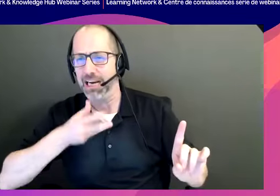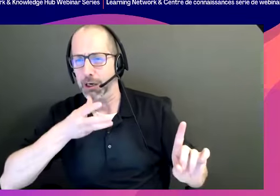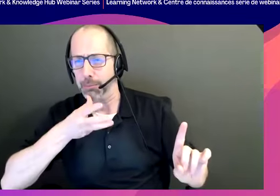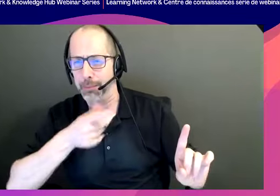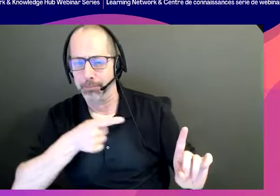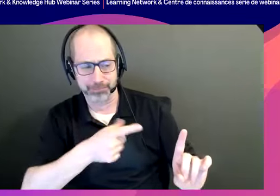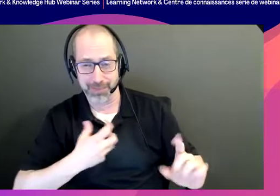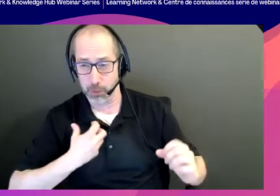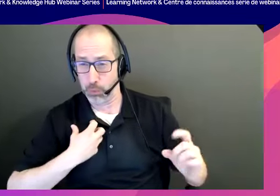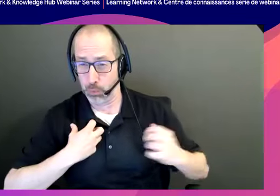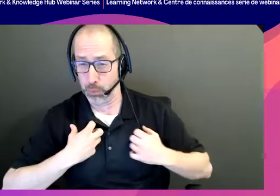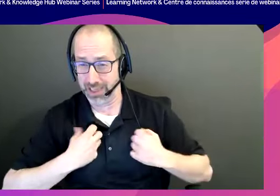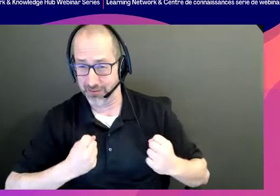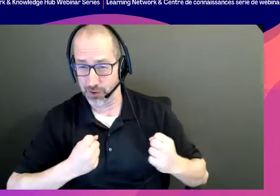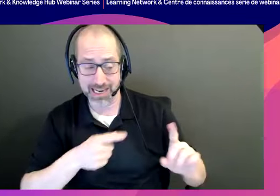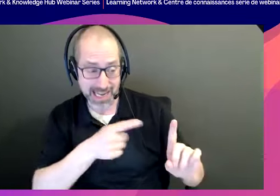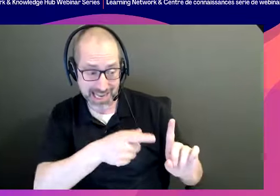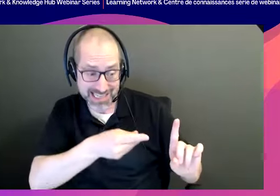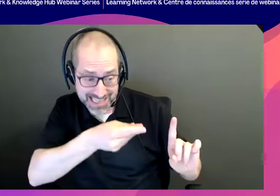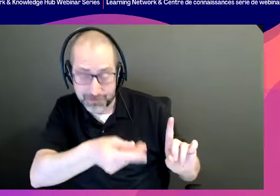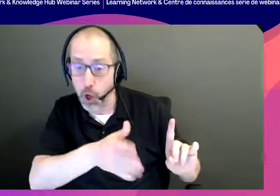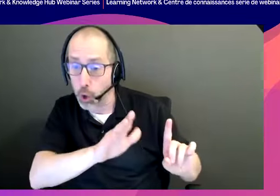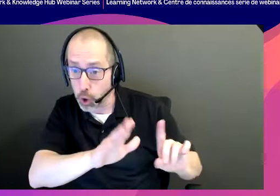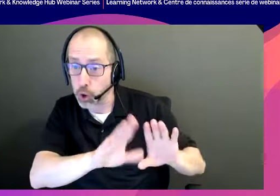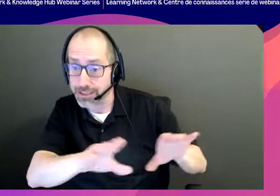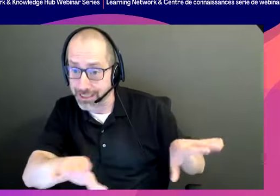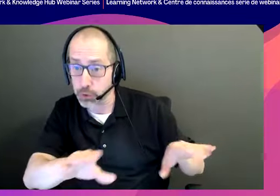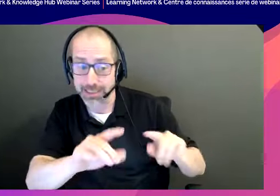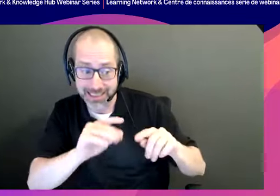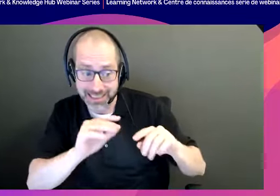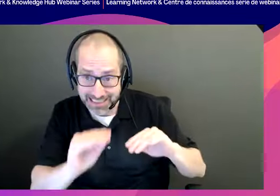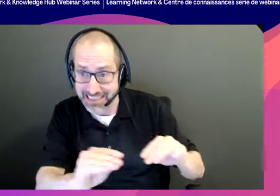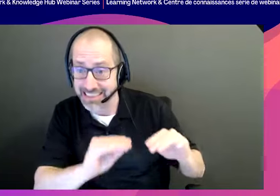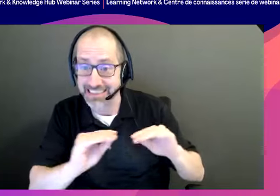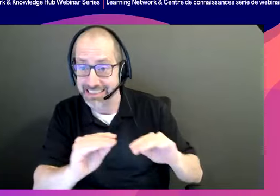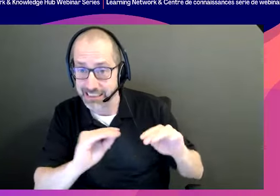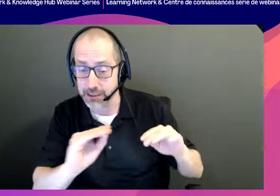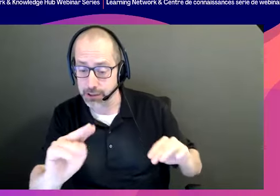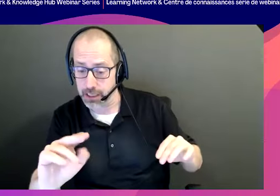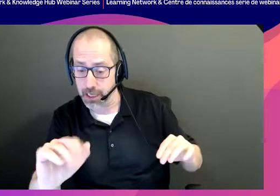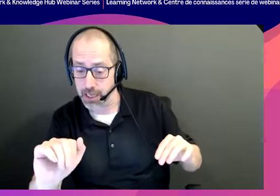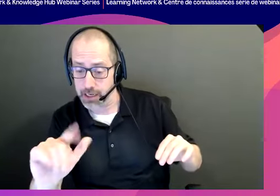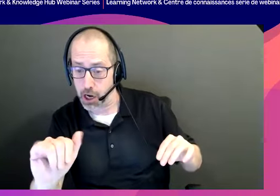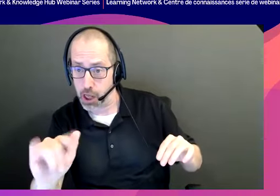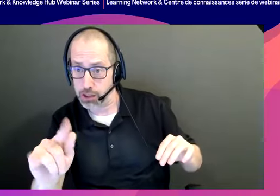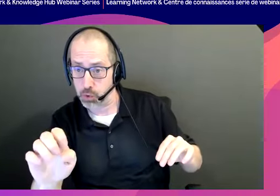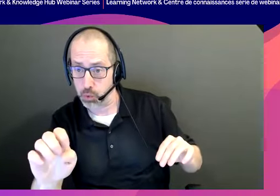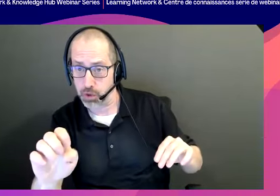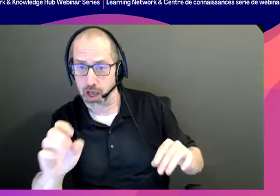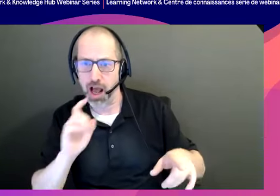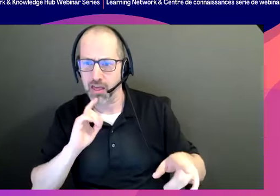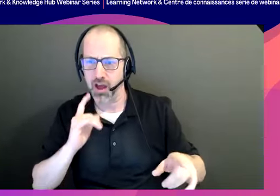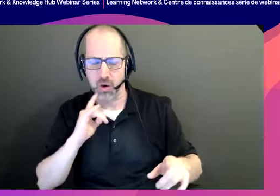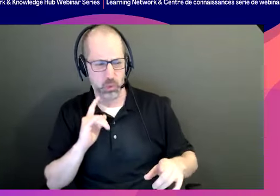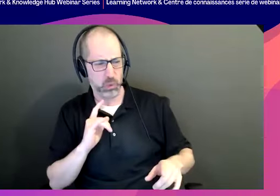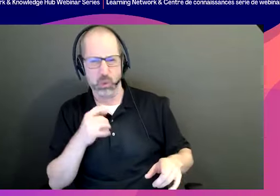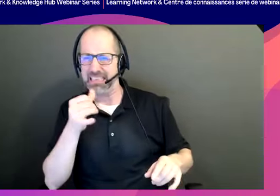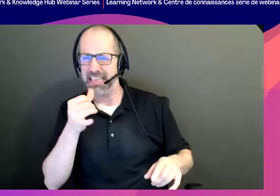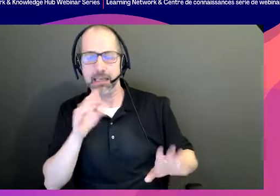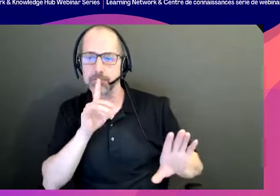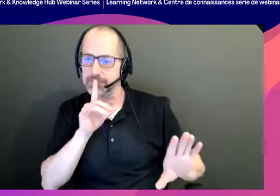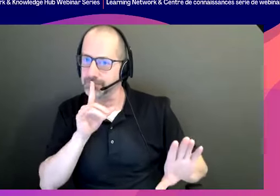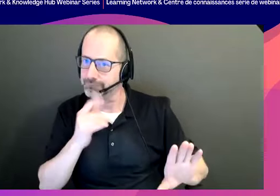the naloxone training. You know, at first I thought it was silly, and then I think about it. What if they came in and found their mom? They would have to be